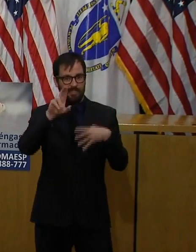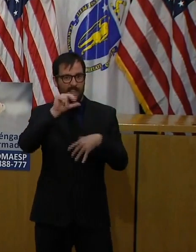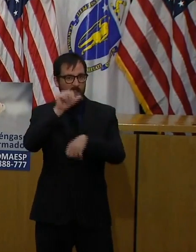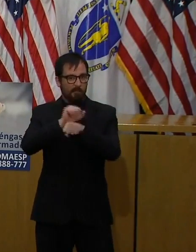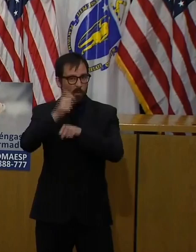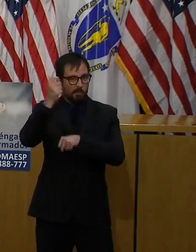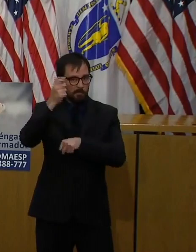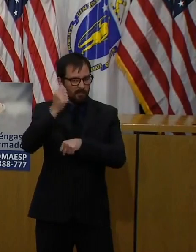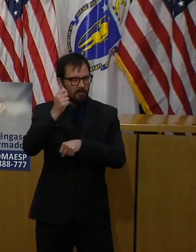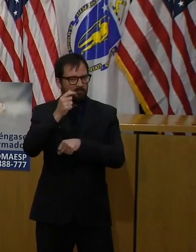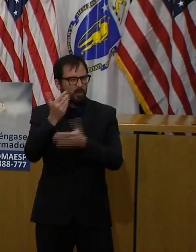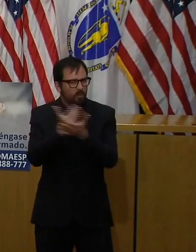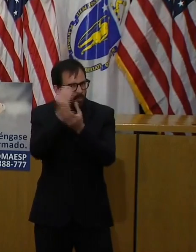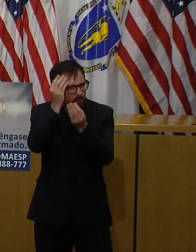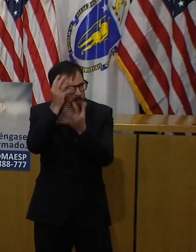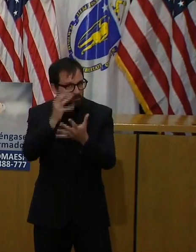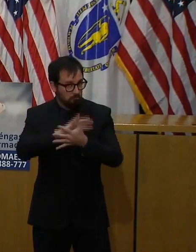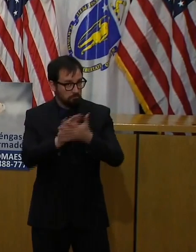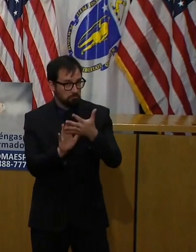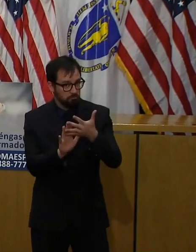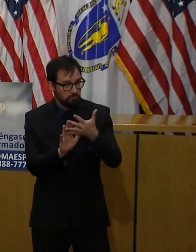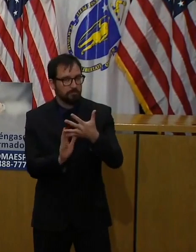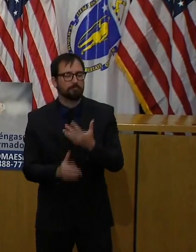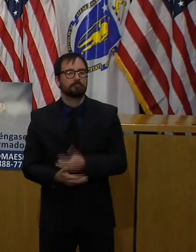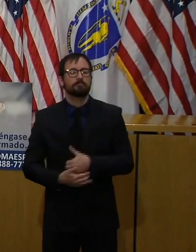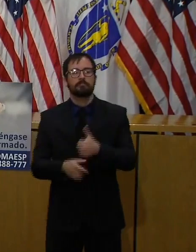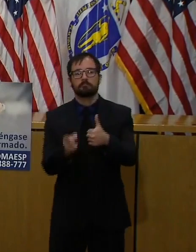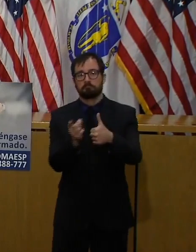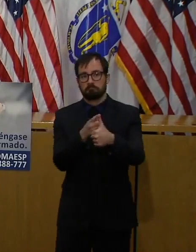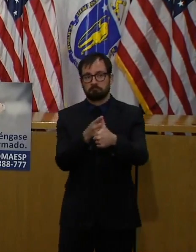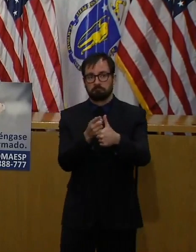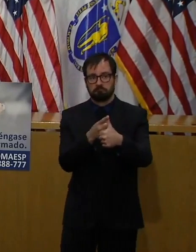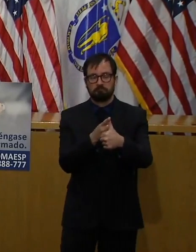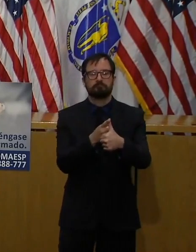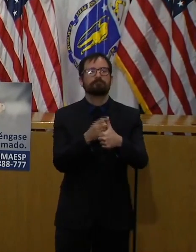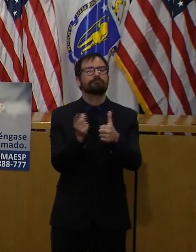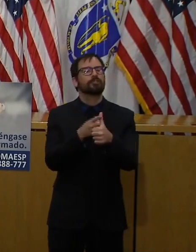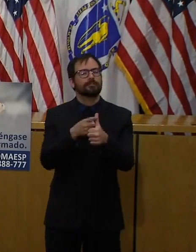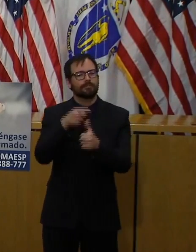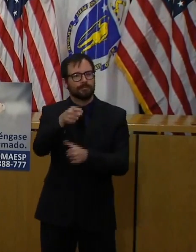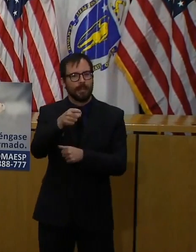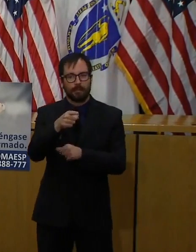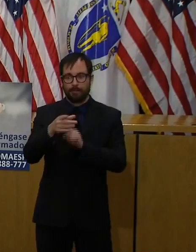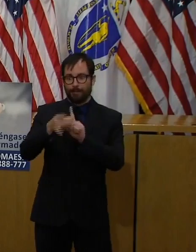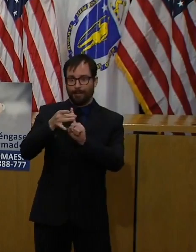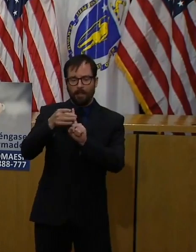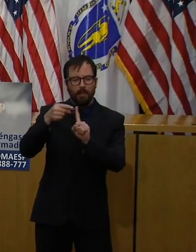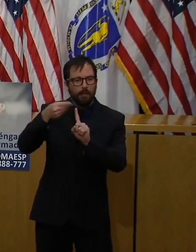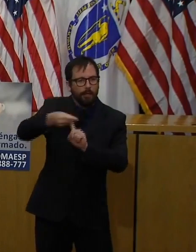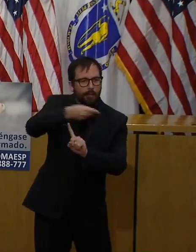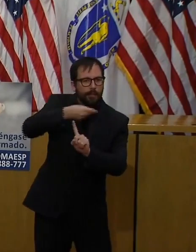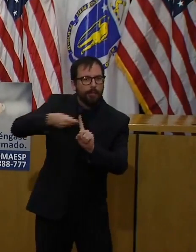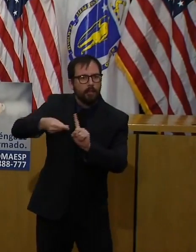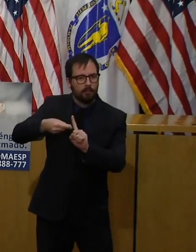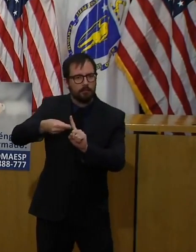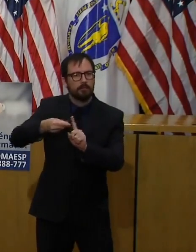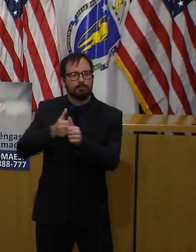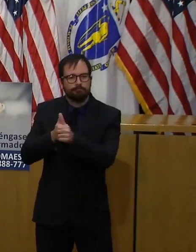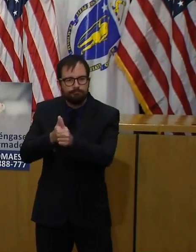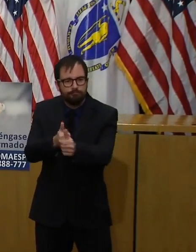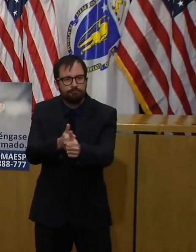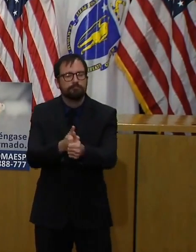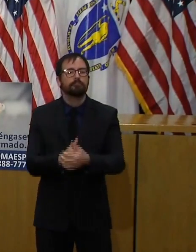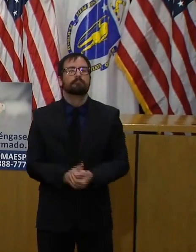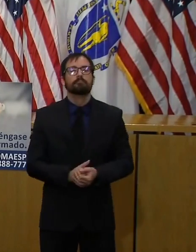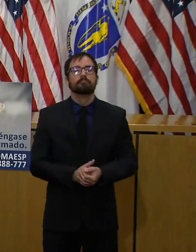begin about our community tracing collaborative. On April 3rd, our administration announced the creation of this initiative